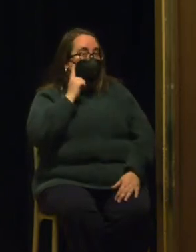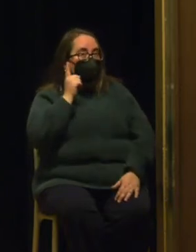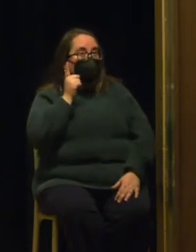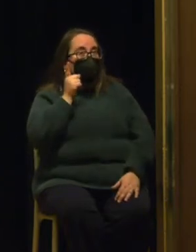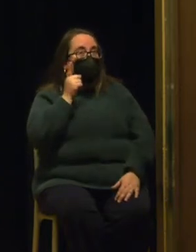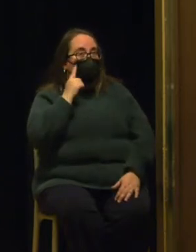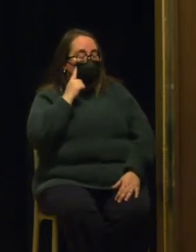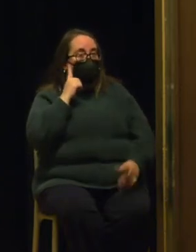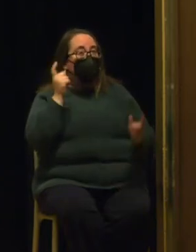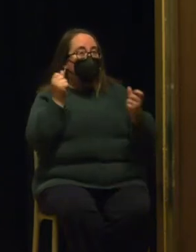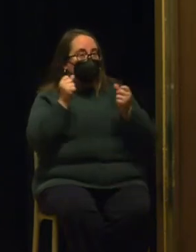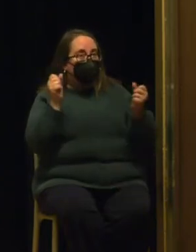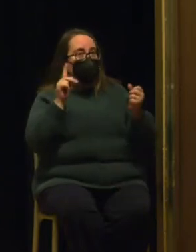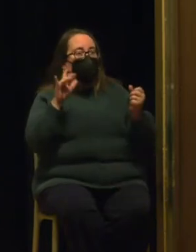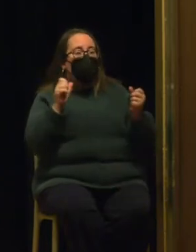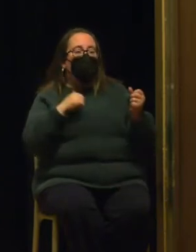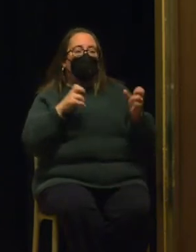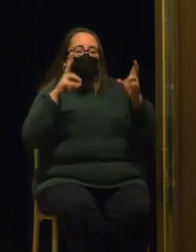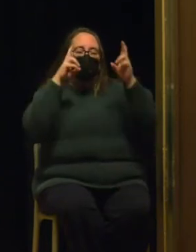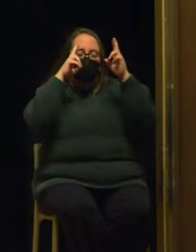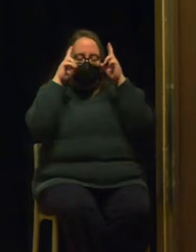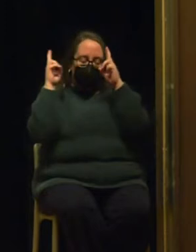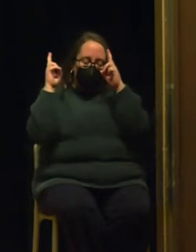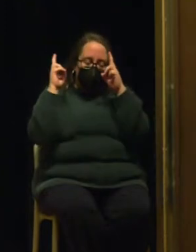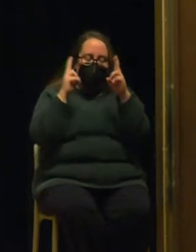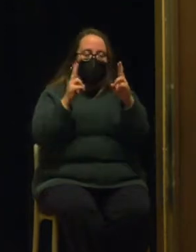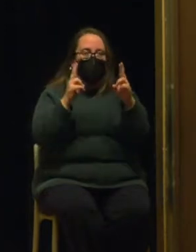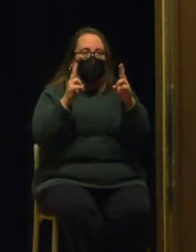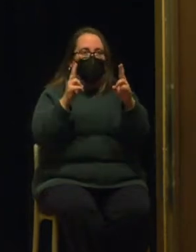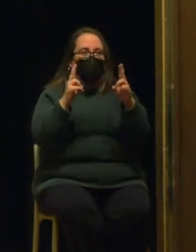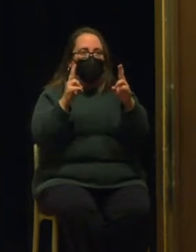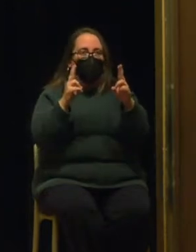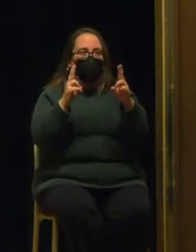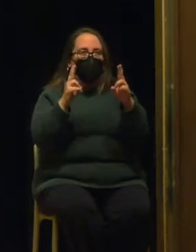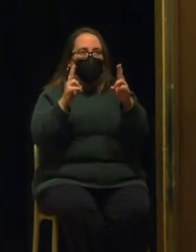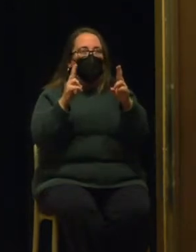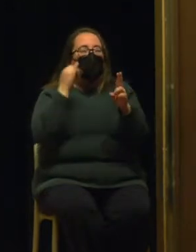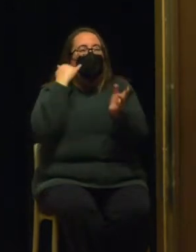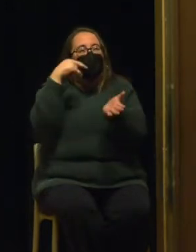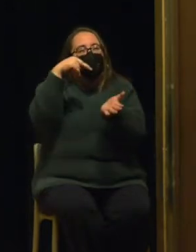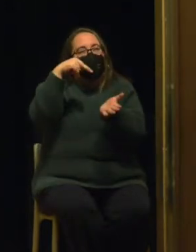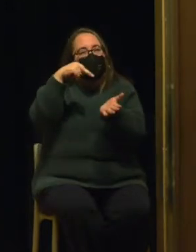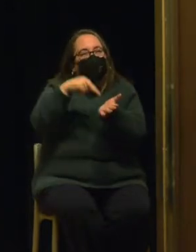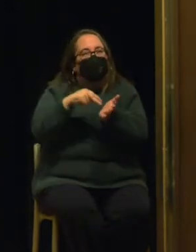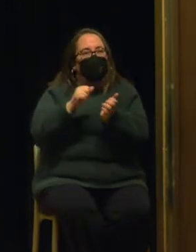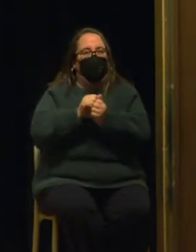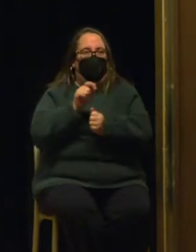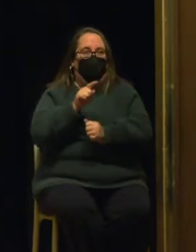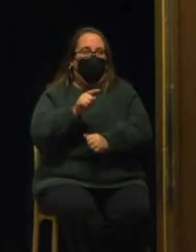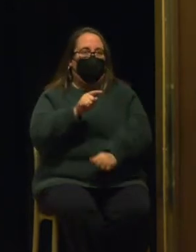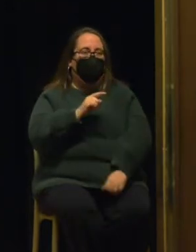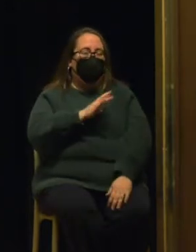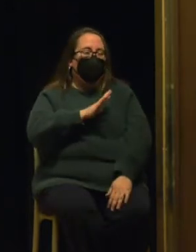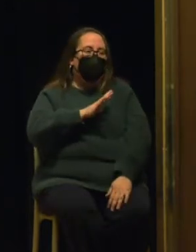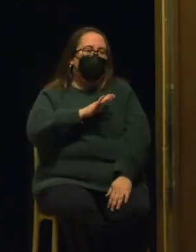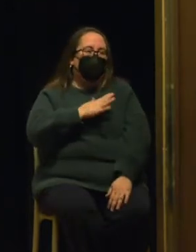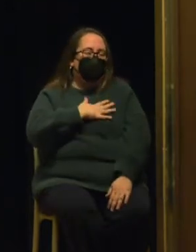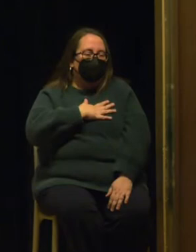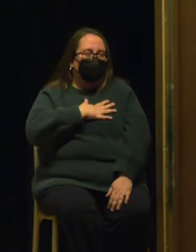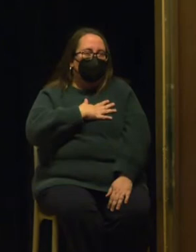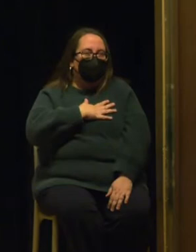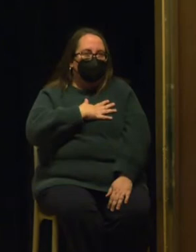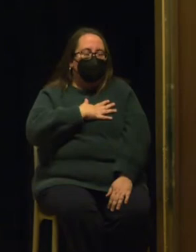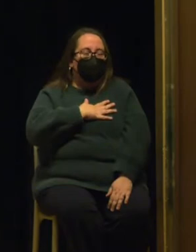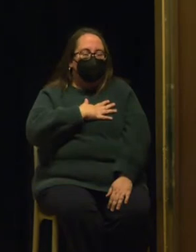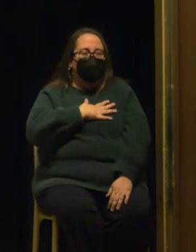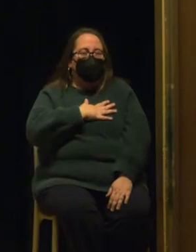going public. I would be so honored if I could just stand with you on the floor of the